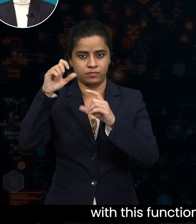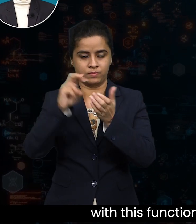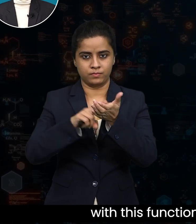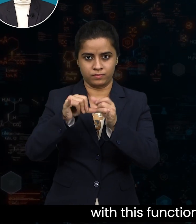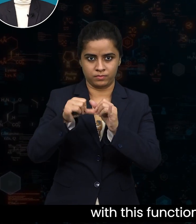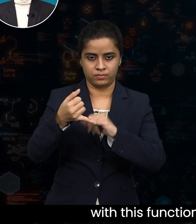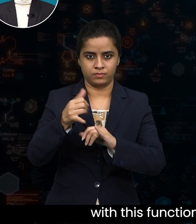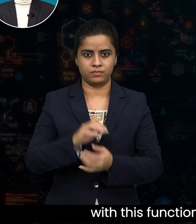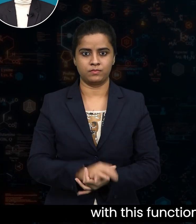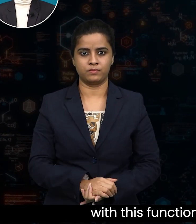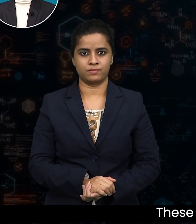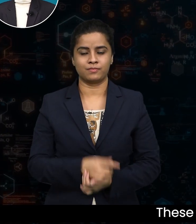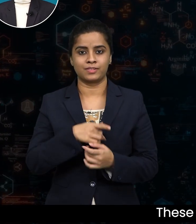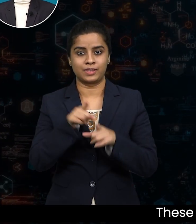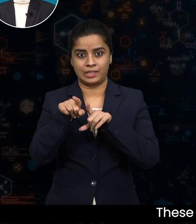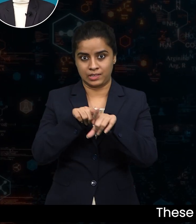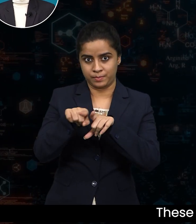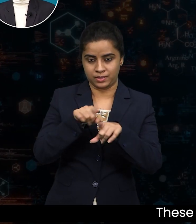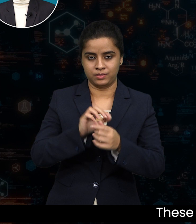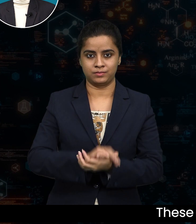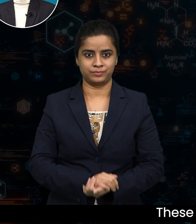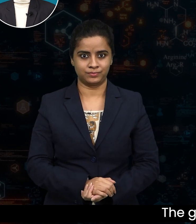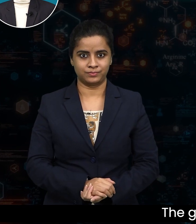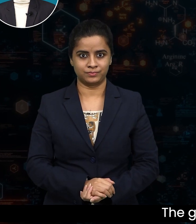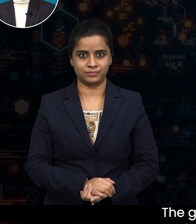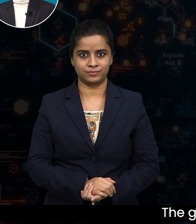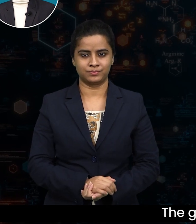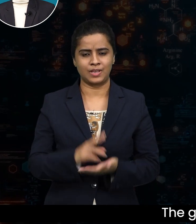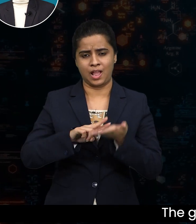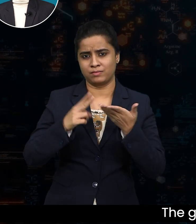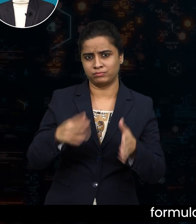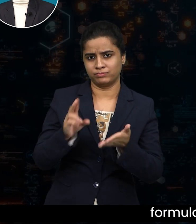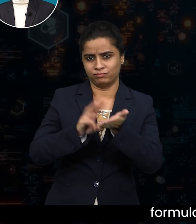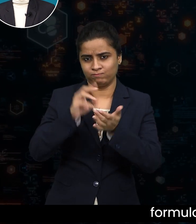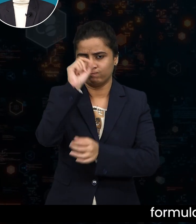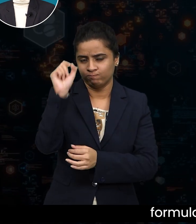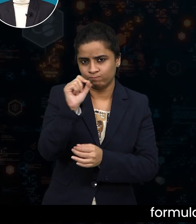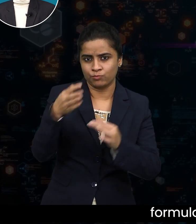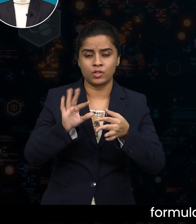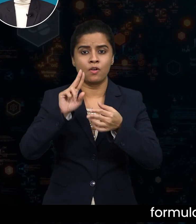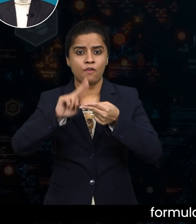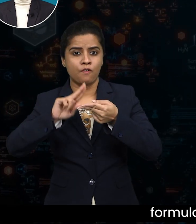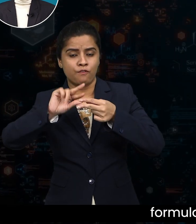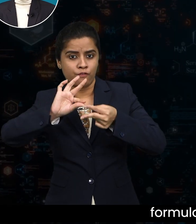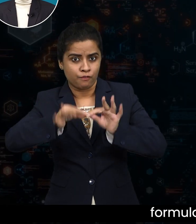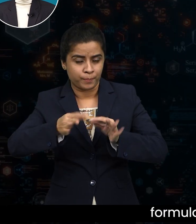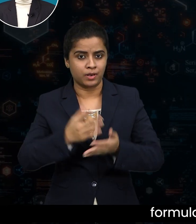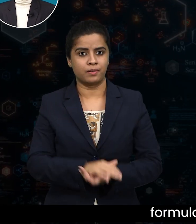ketones. These are the examples. The general molecular formula